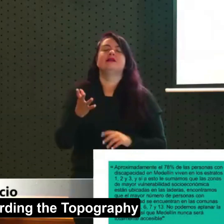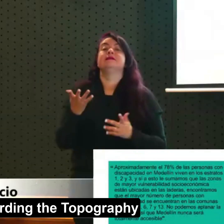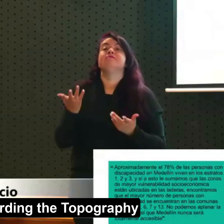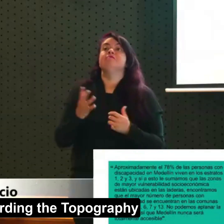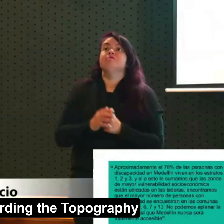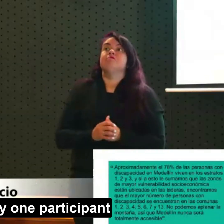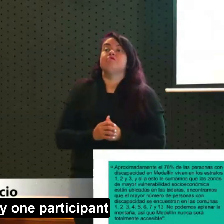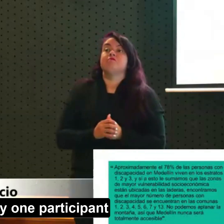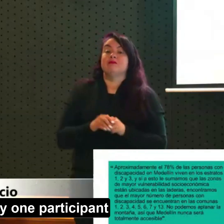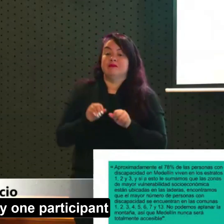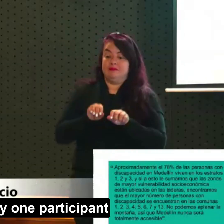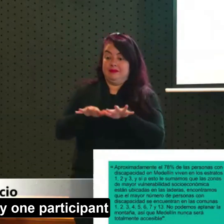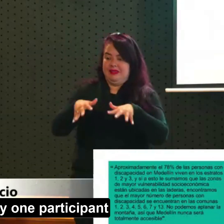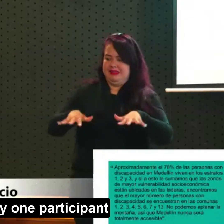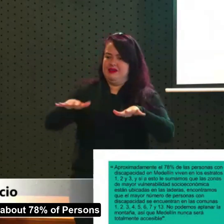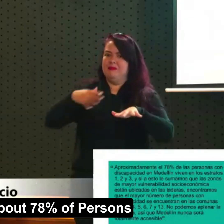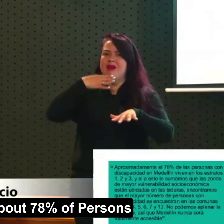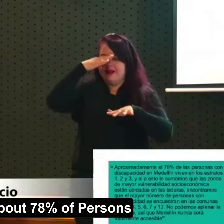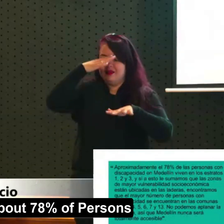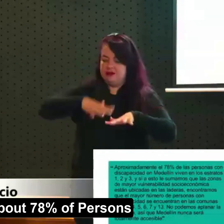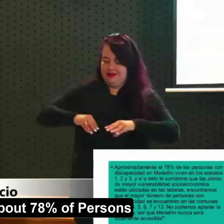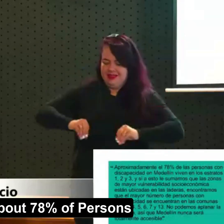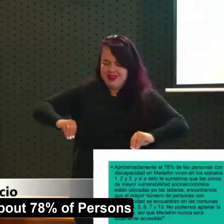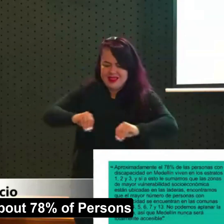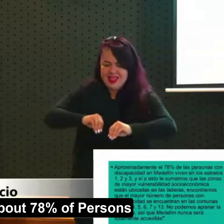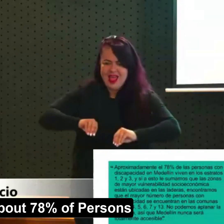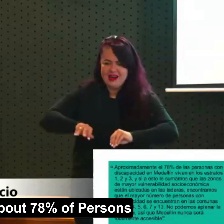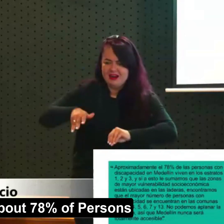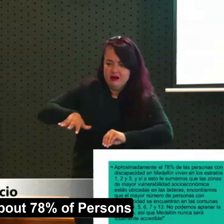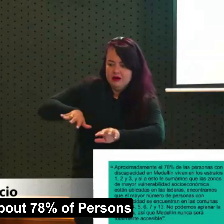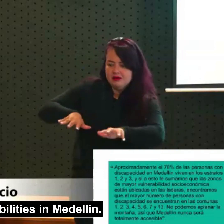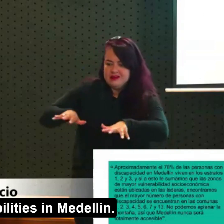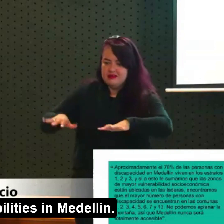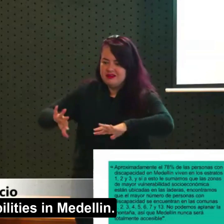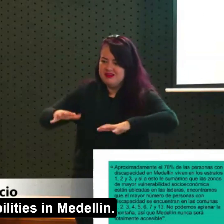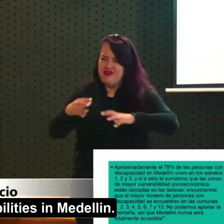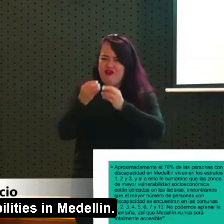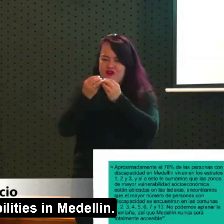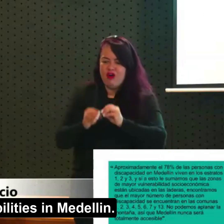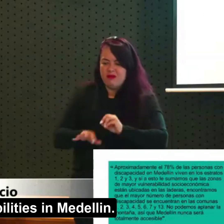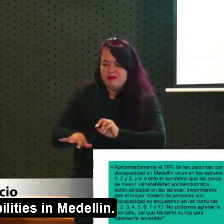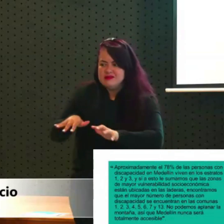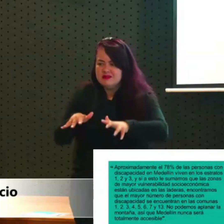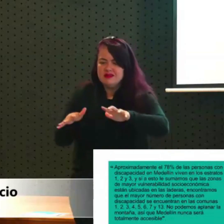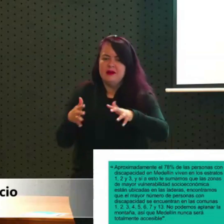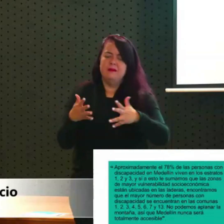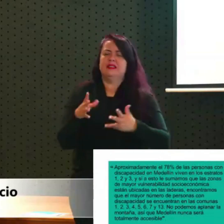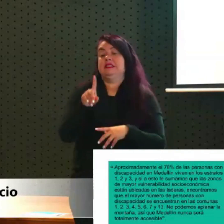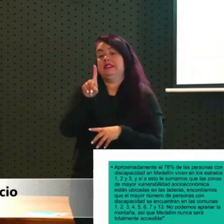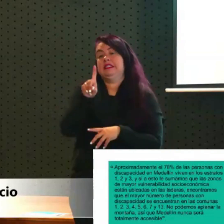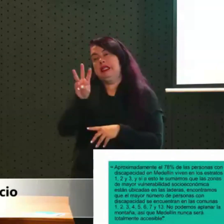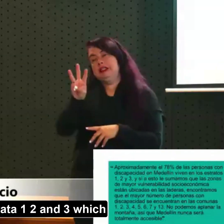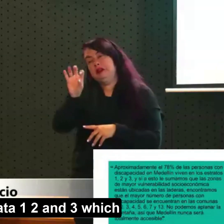Regarding the topography of the city, one participant noted that about 78% of persons with disabilities in Medellín